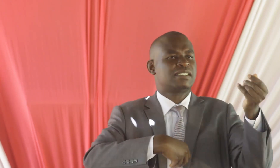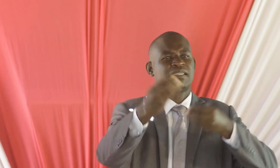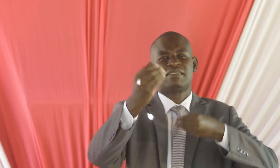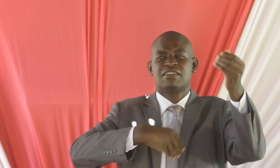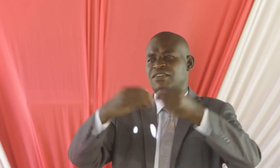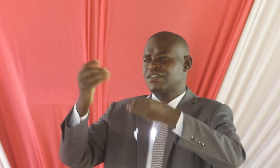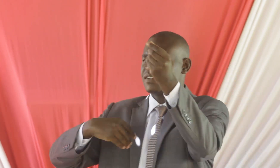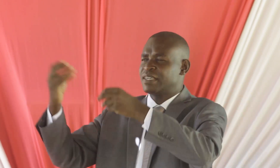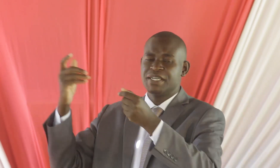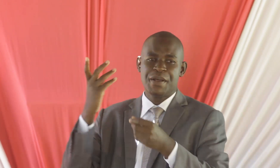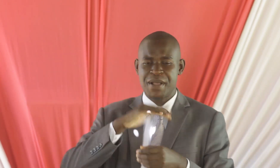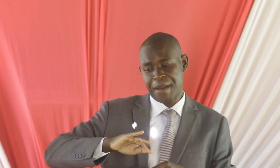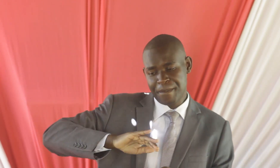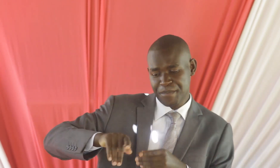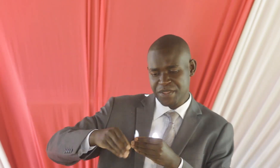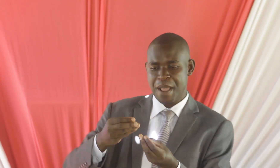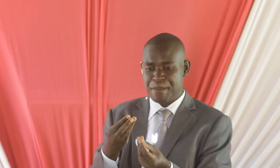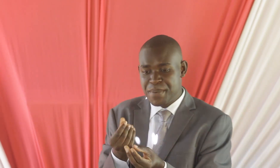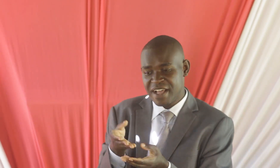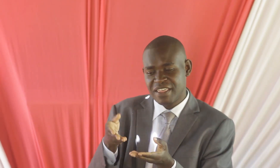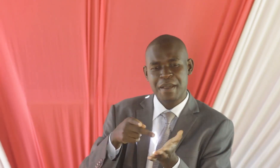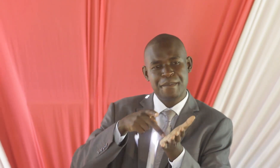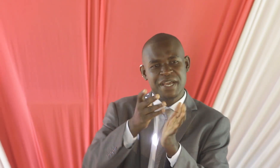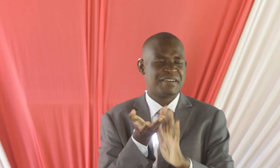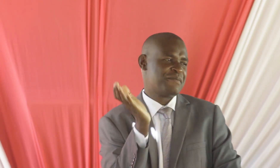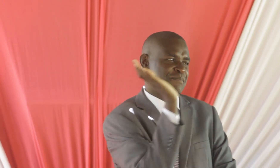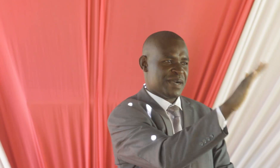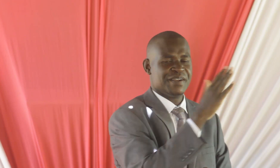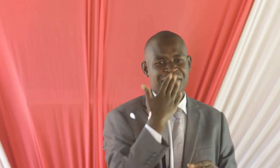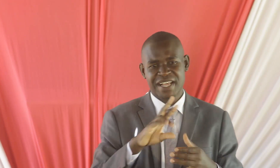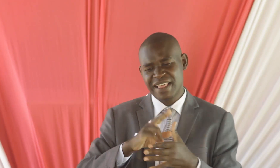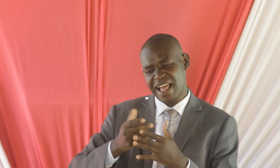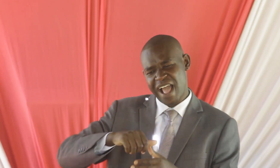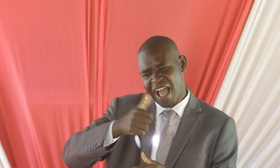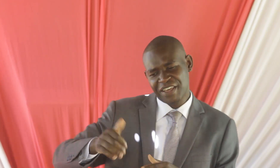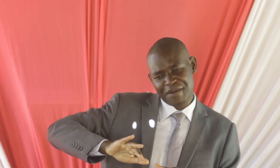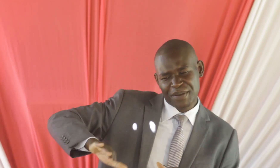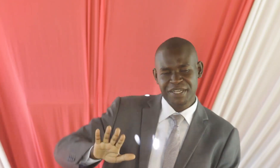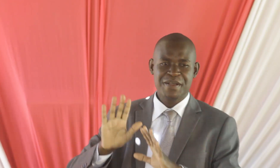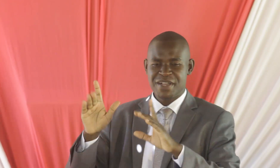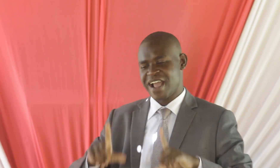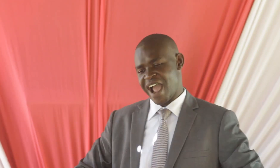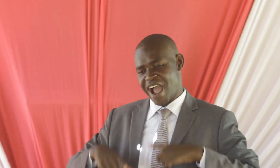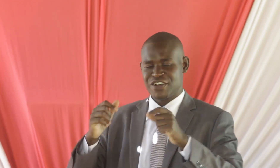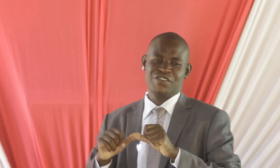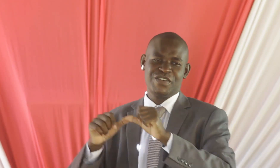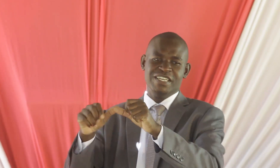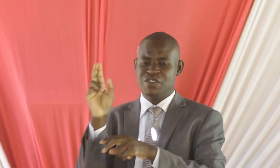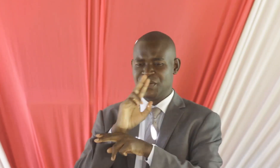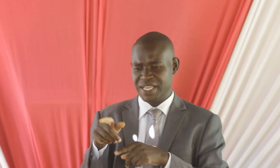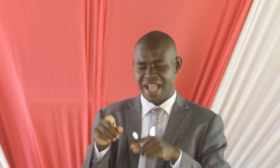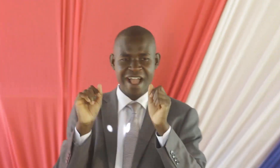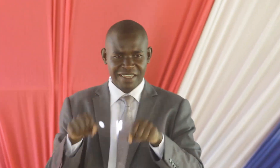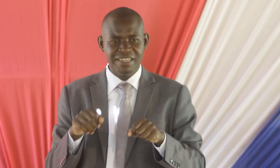After which you can give it out. Then have money paid back. Then